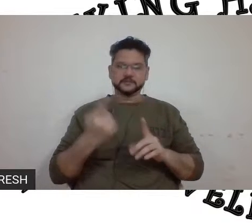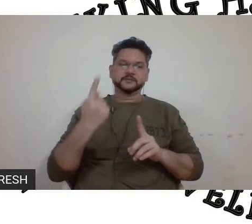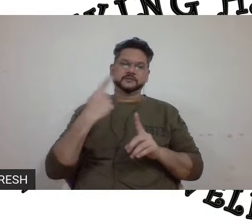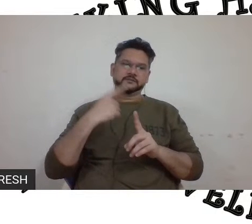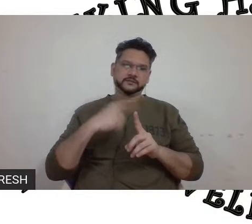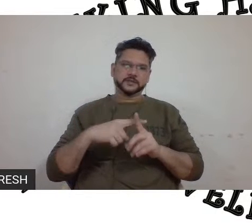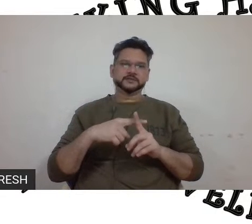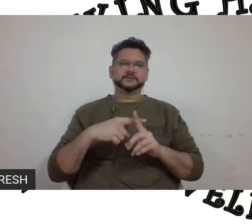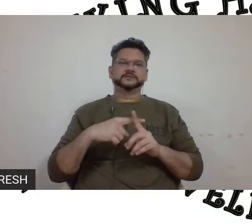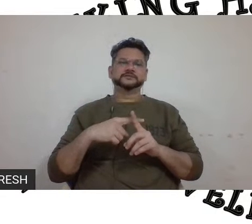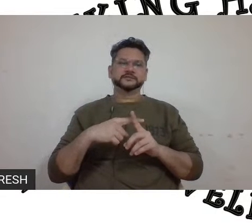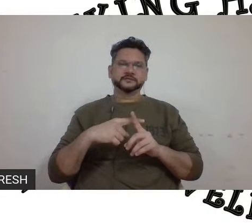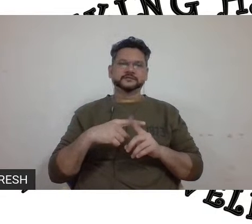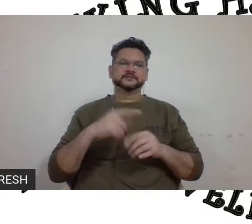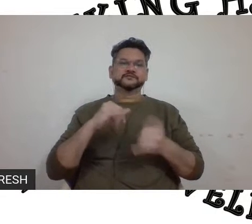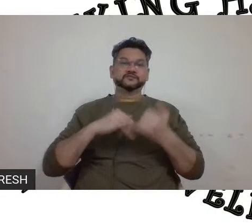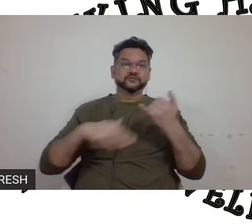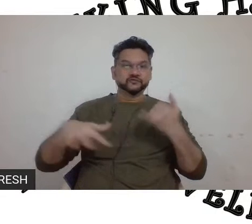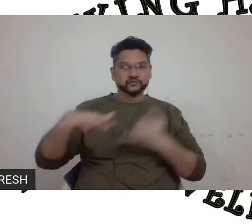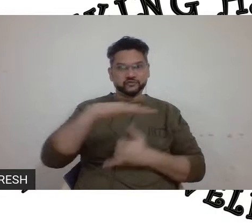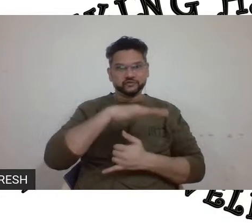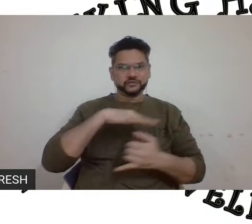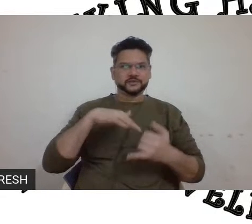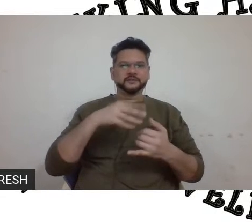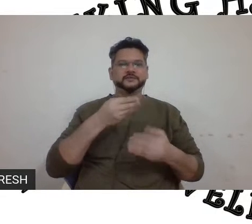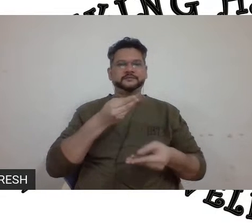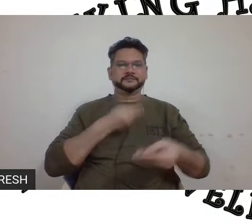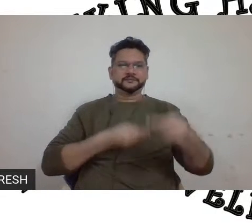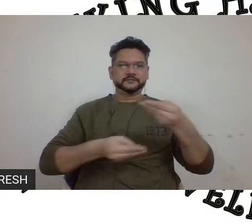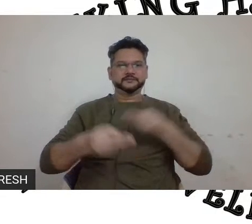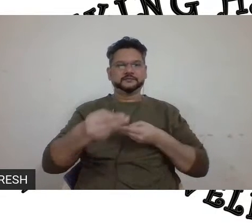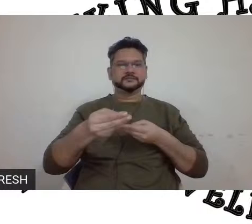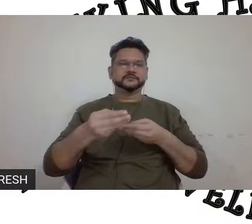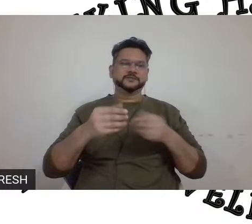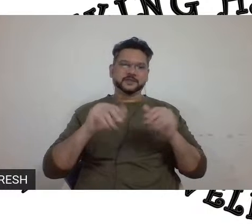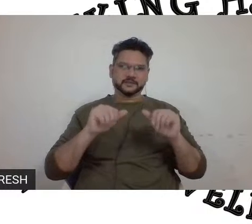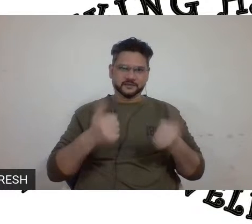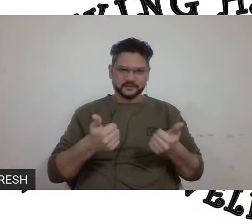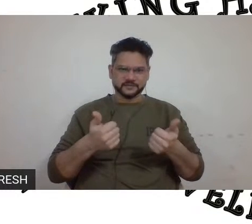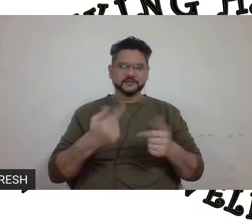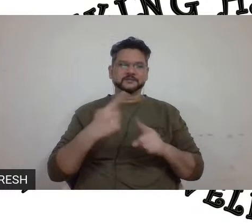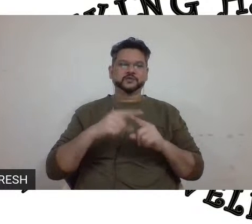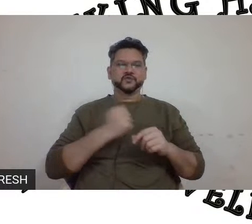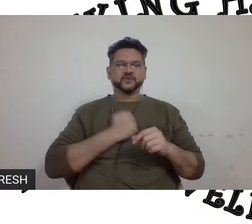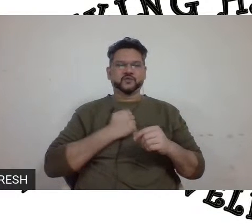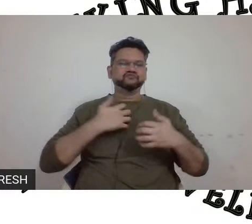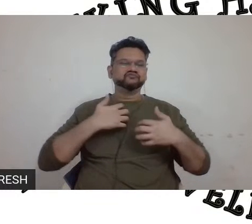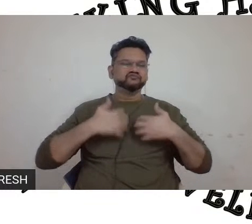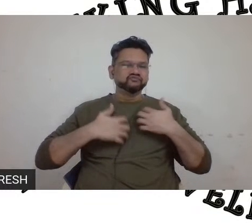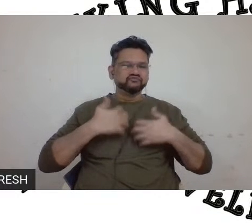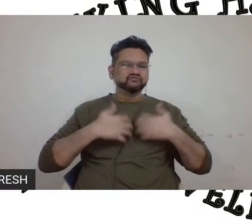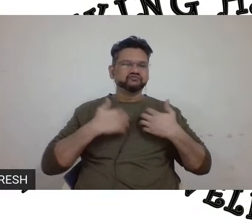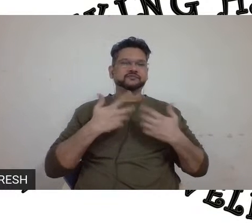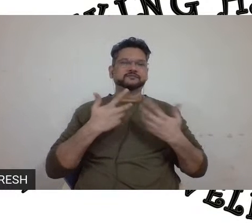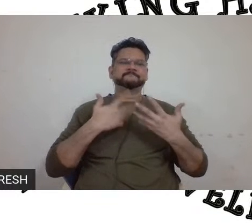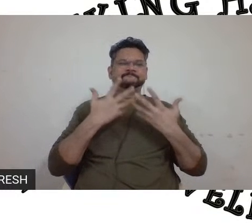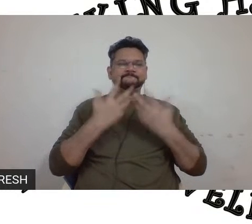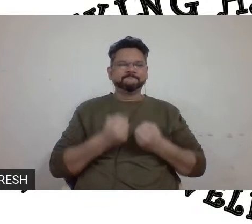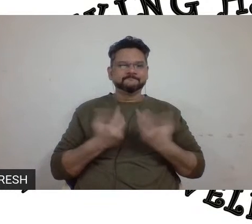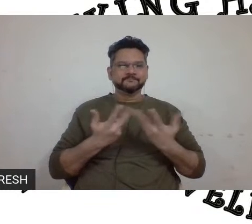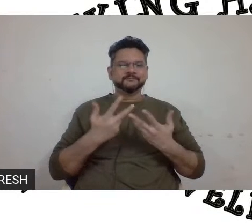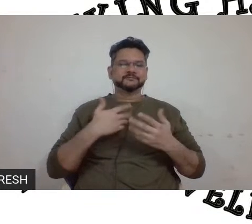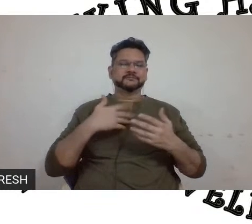to the society in general, and what you're passionate about, or bring about certain changes for your own community,